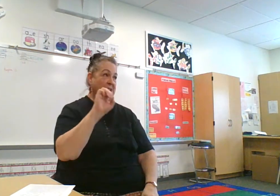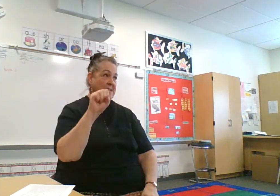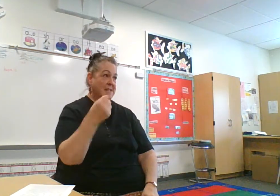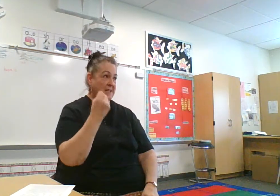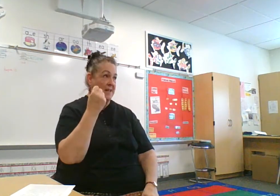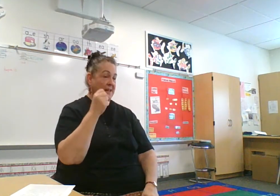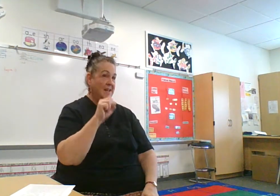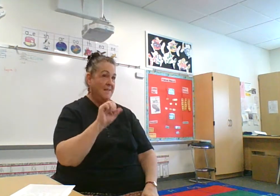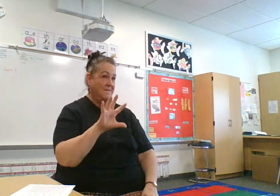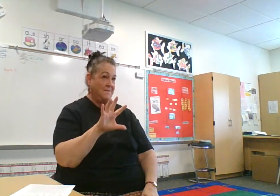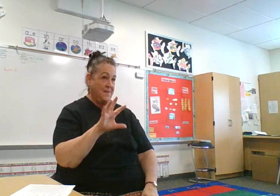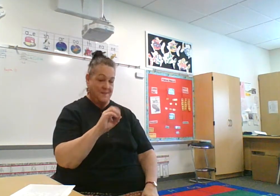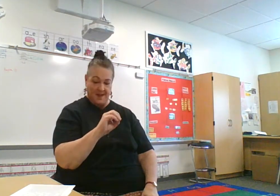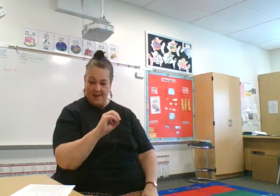She's 50.